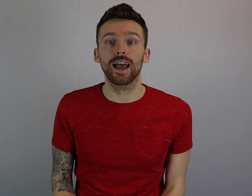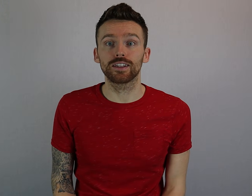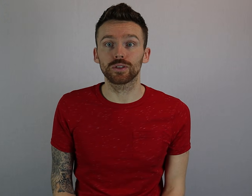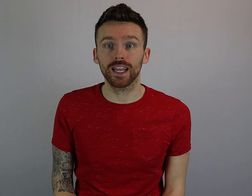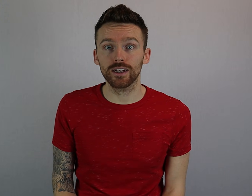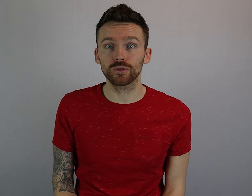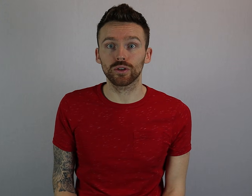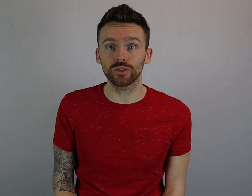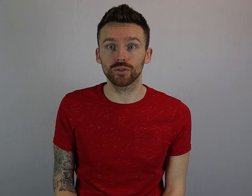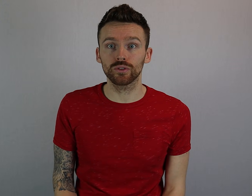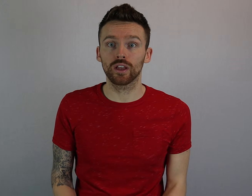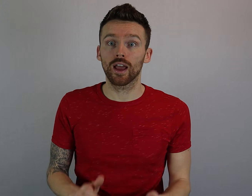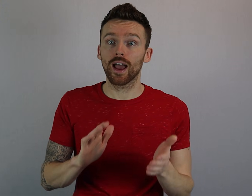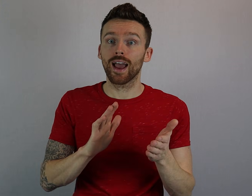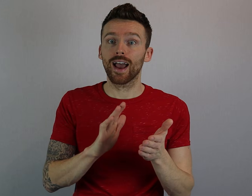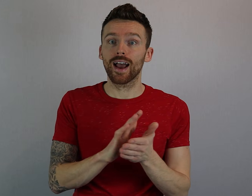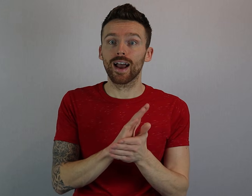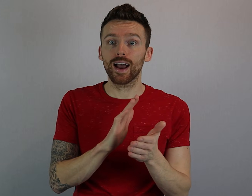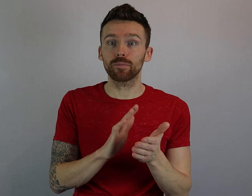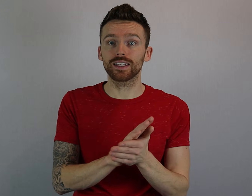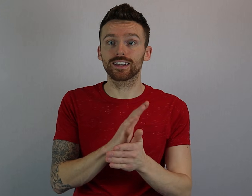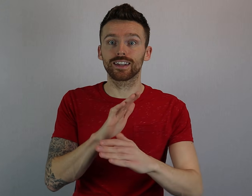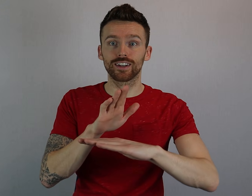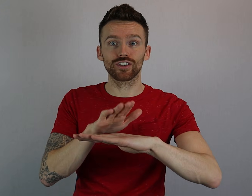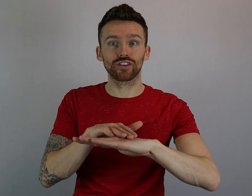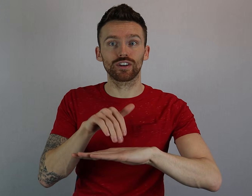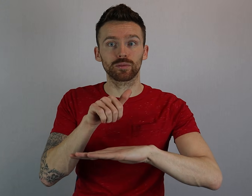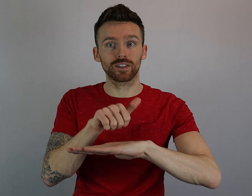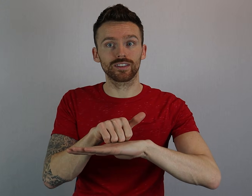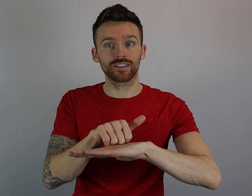And you can also use Happy Christmas.